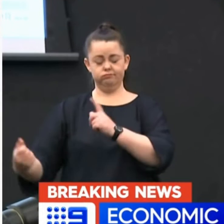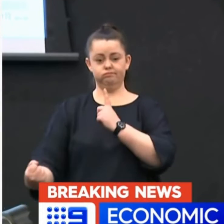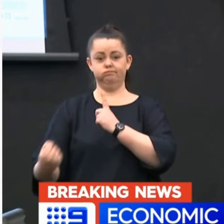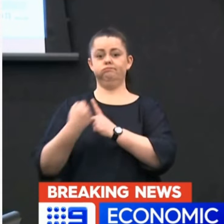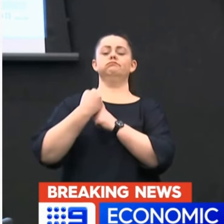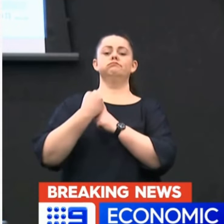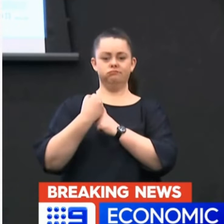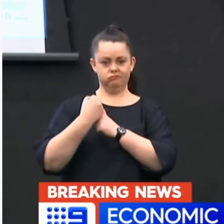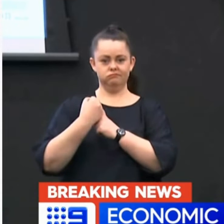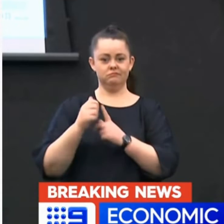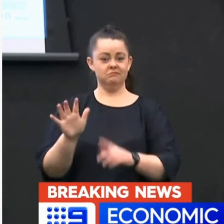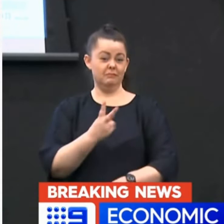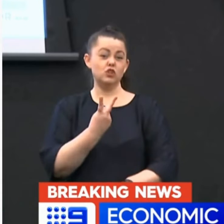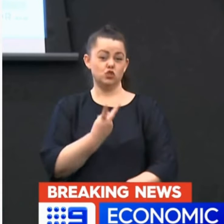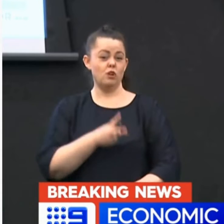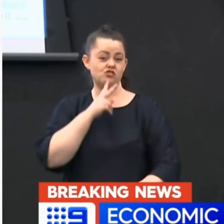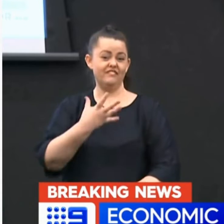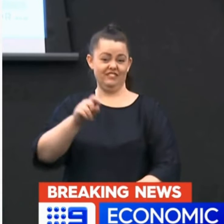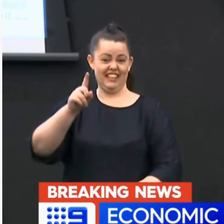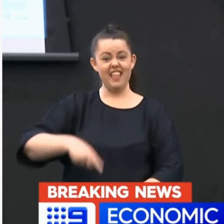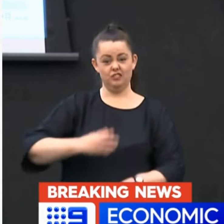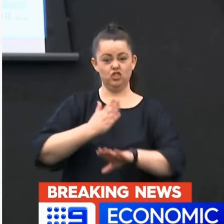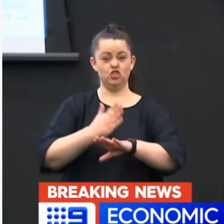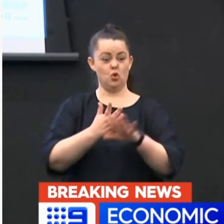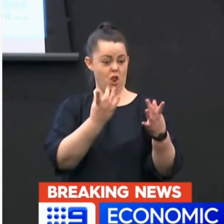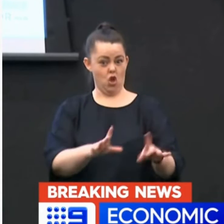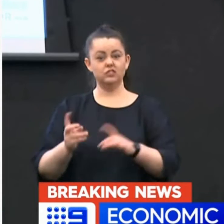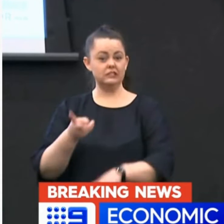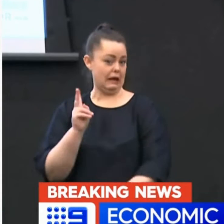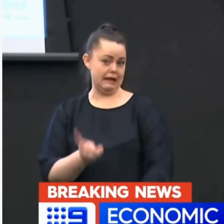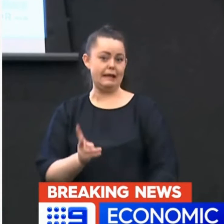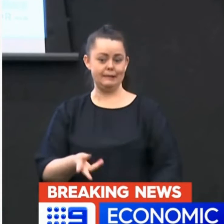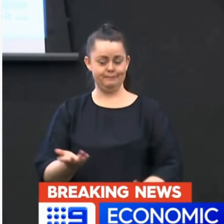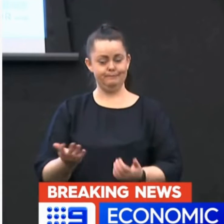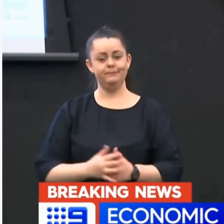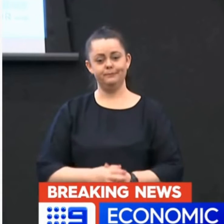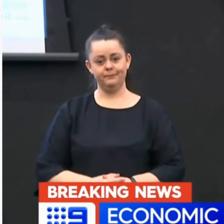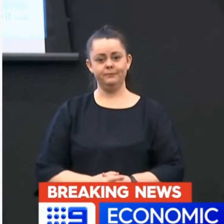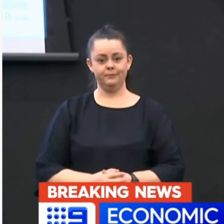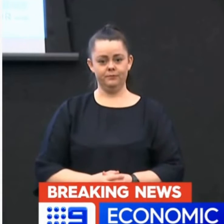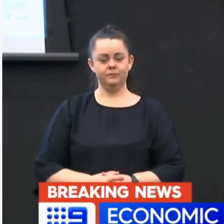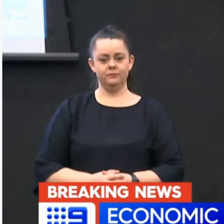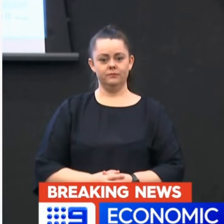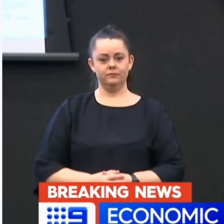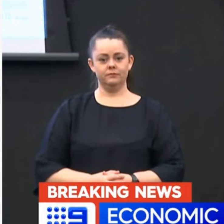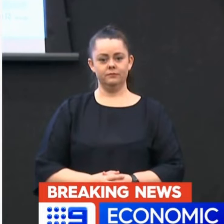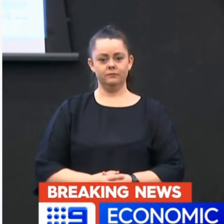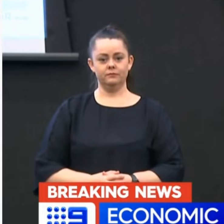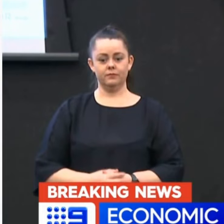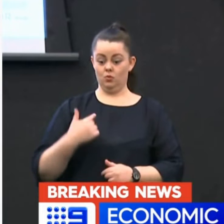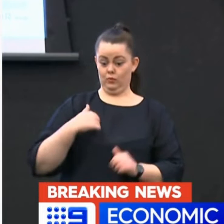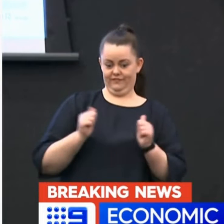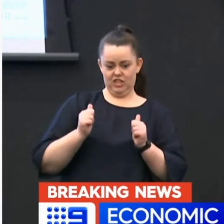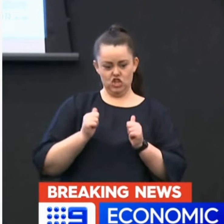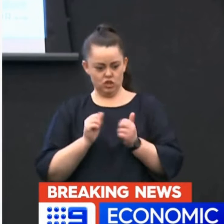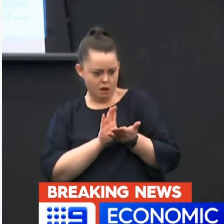around 250,000 people across our state have again lost their jobs. But for the JobSaver program that